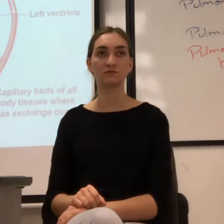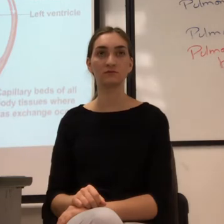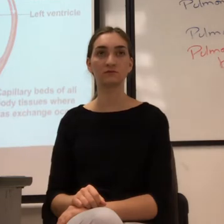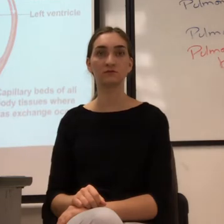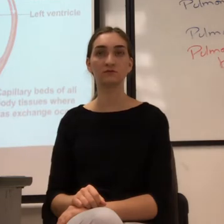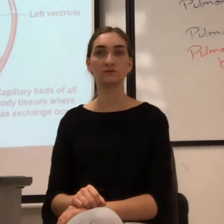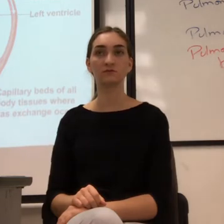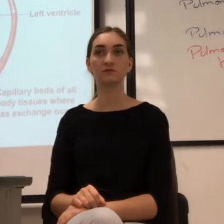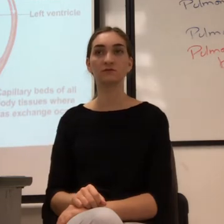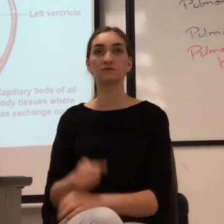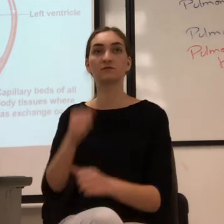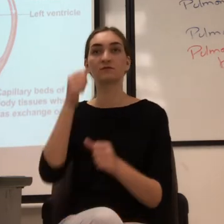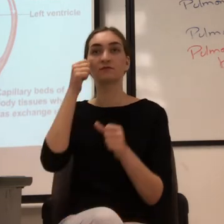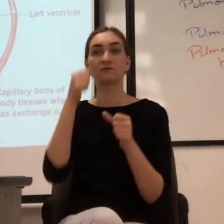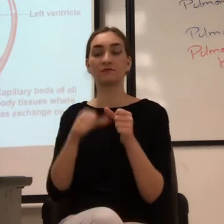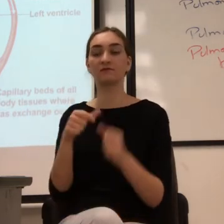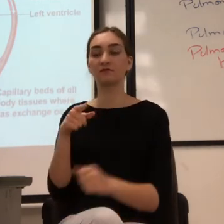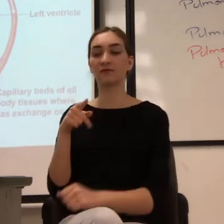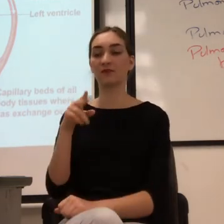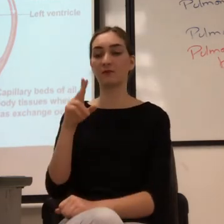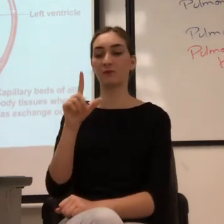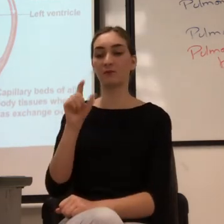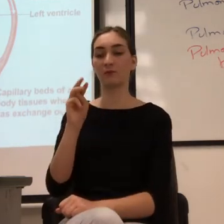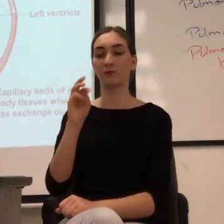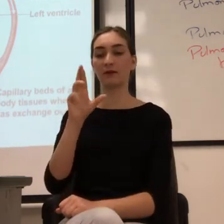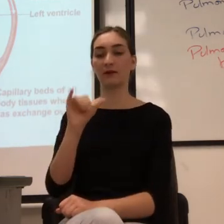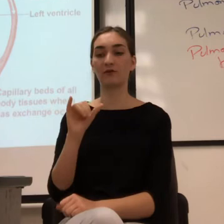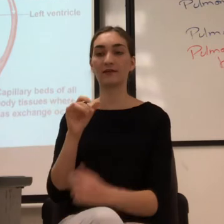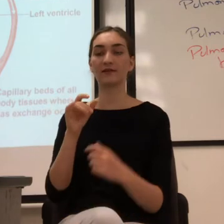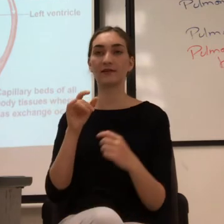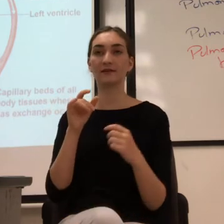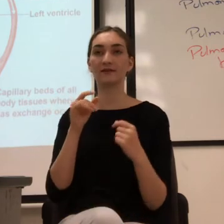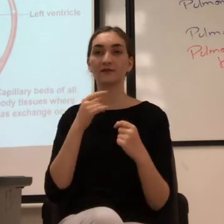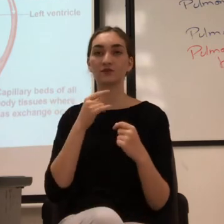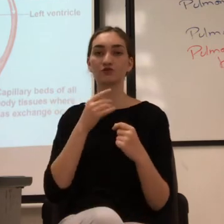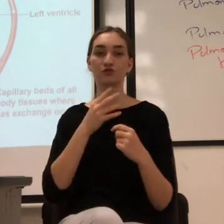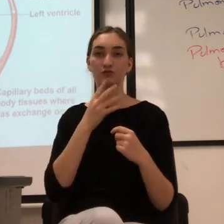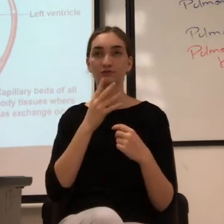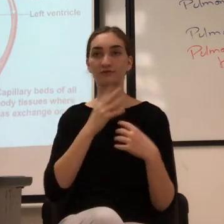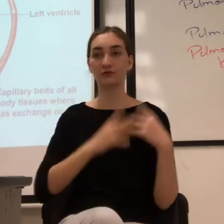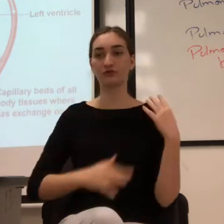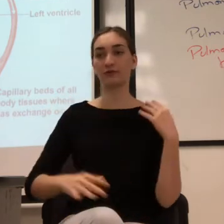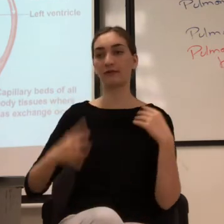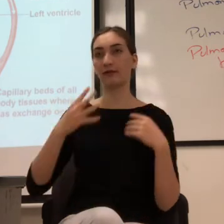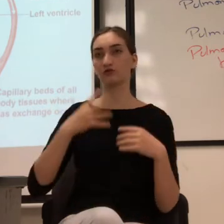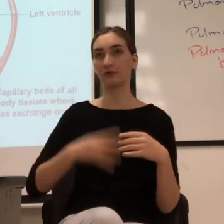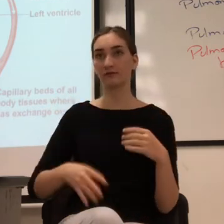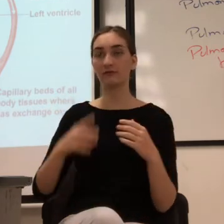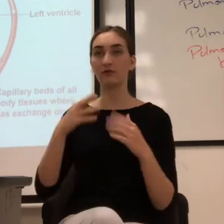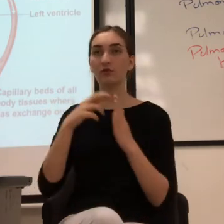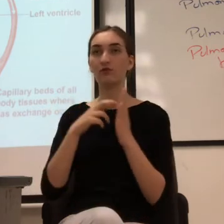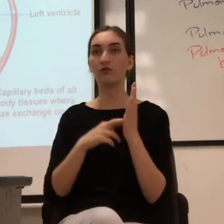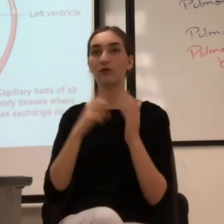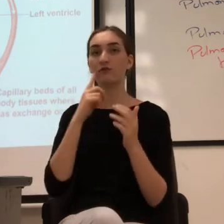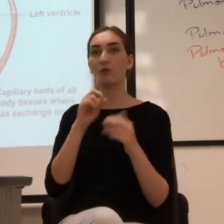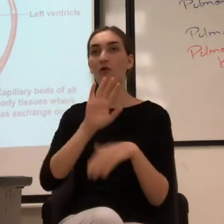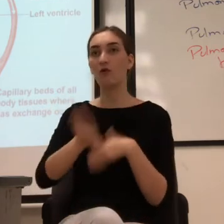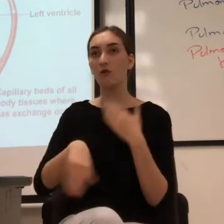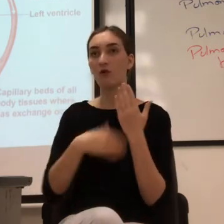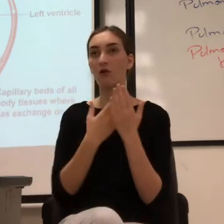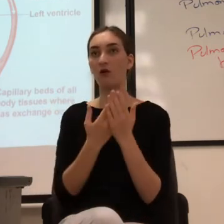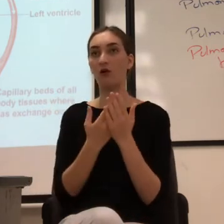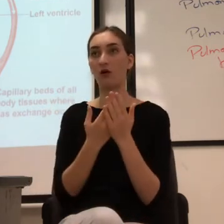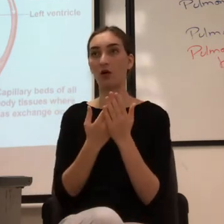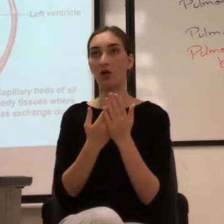So remember, in pulmonary circulation, the rule is for all blood vessels, arteries carry blood away from the